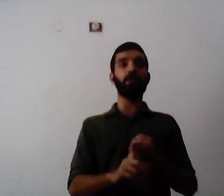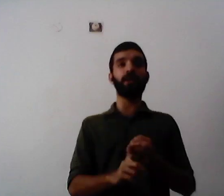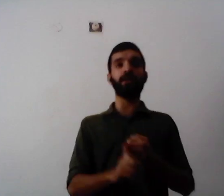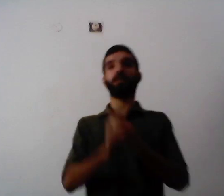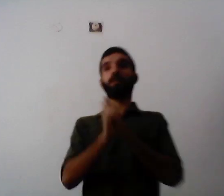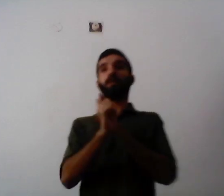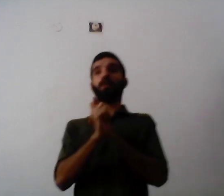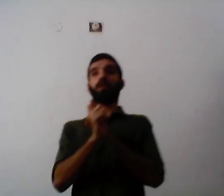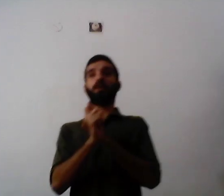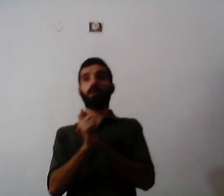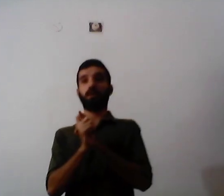is